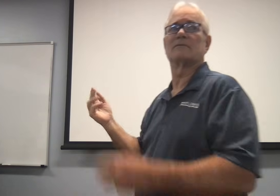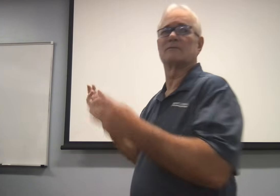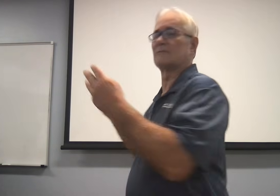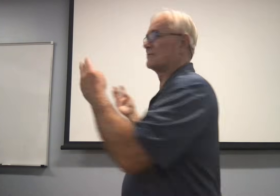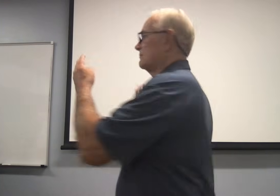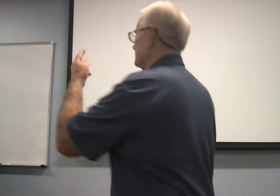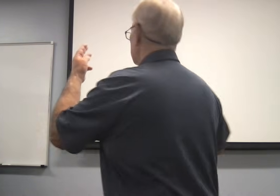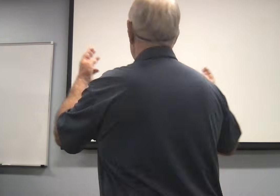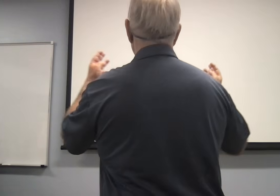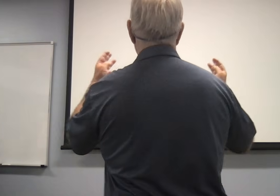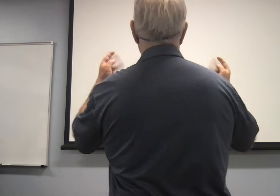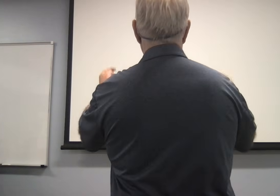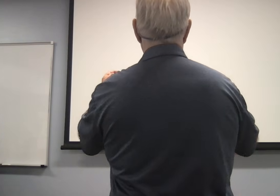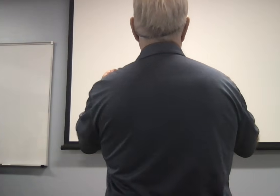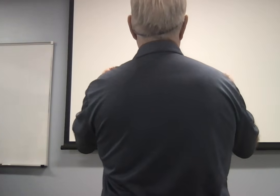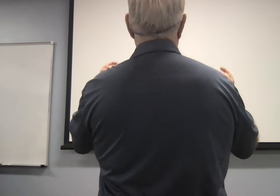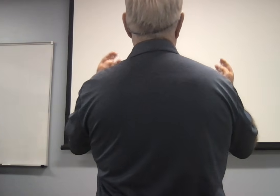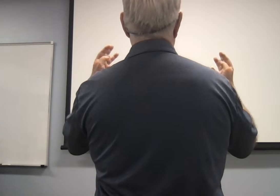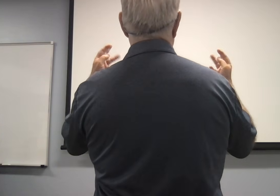W-H-T. Like this.